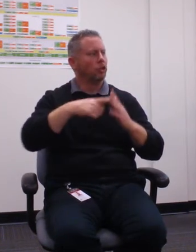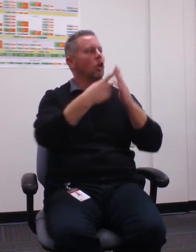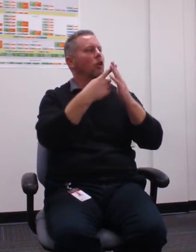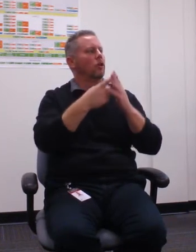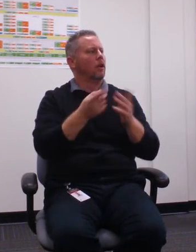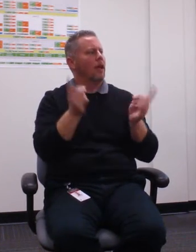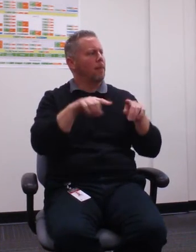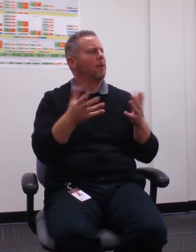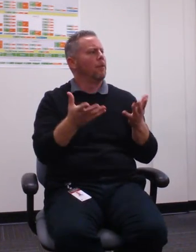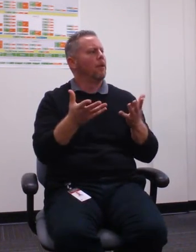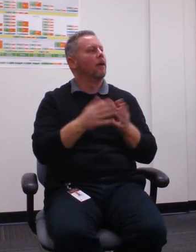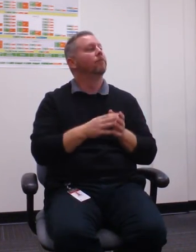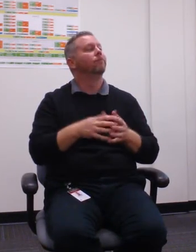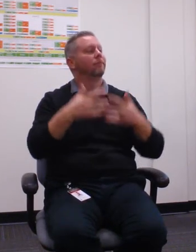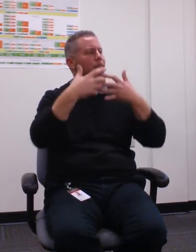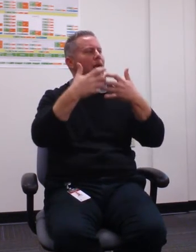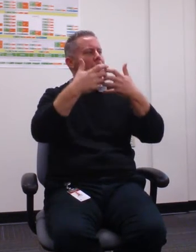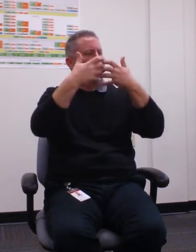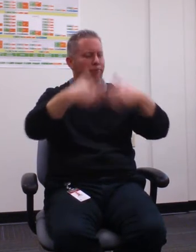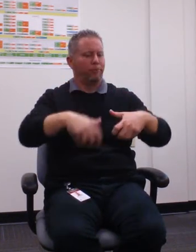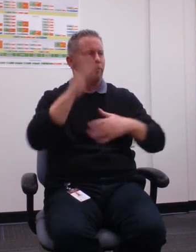It will run the battery down. It was still in